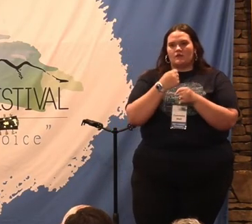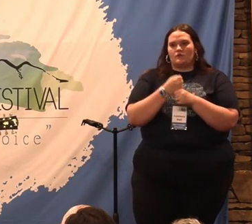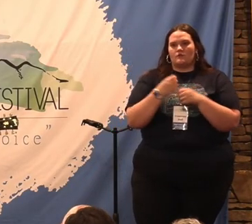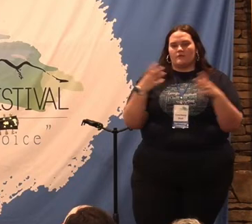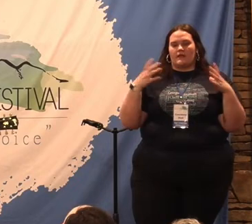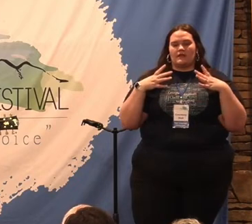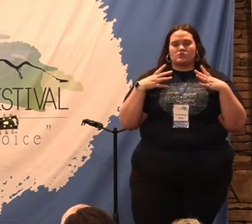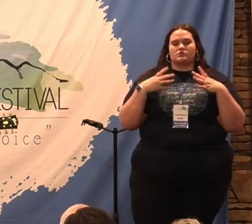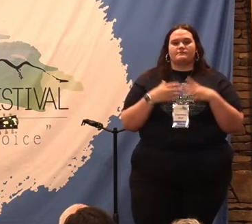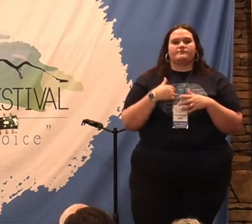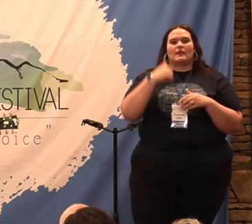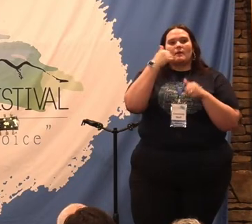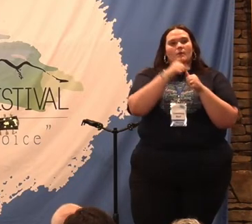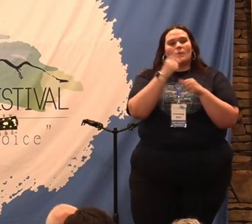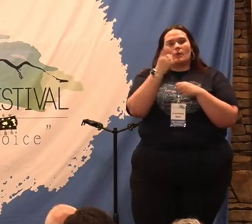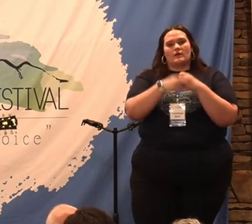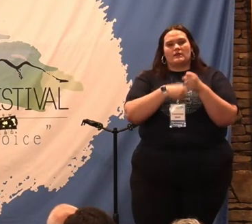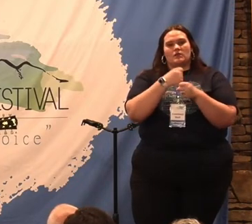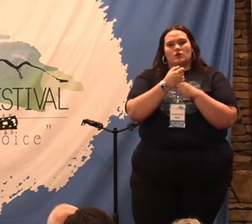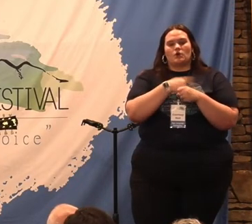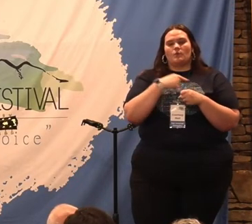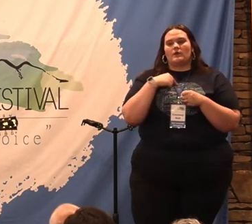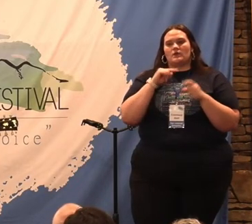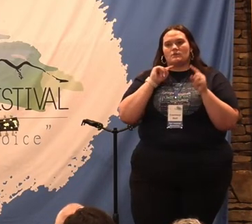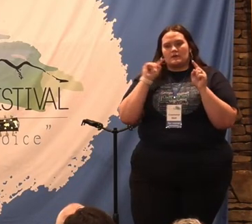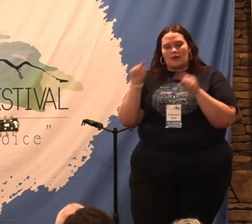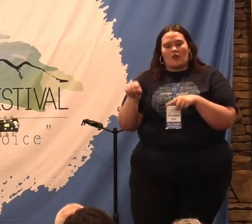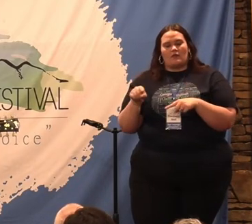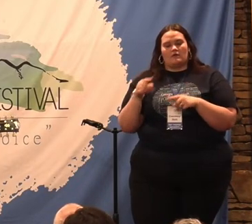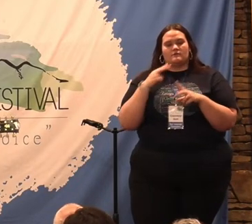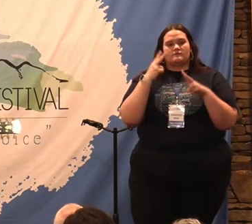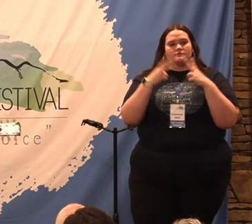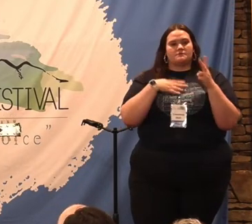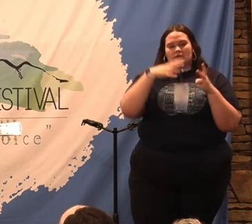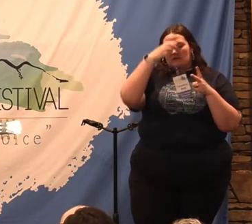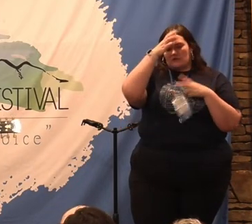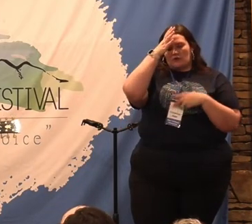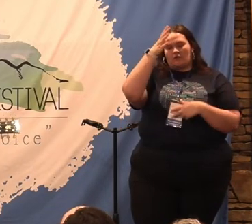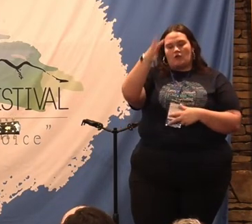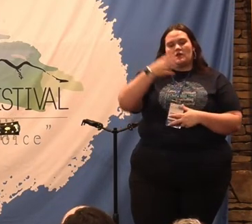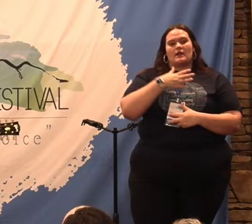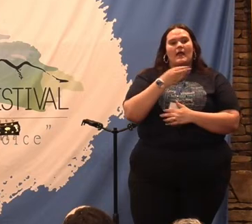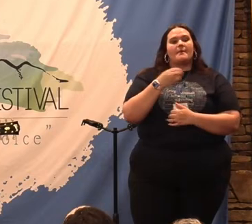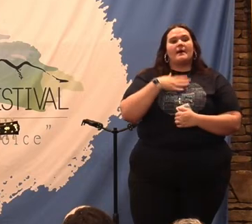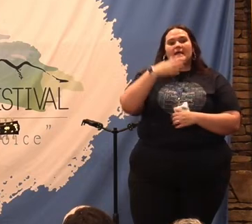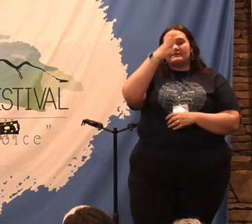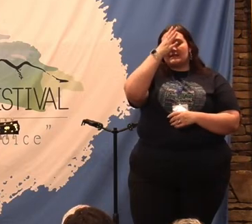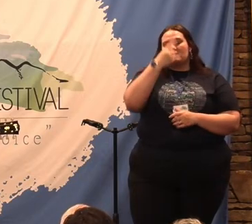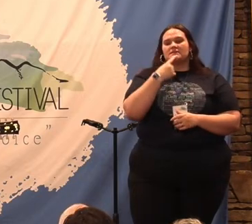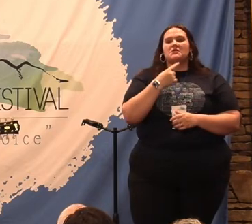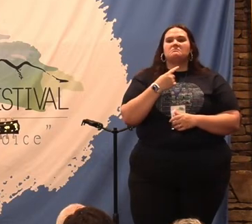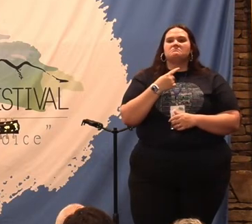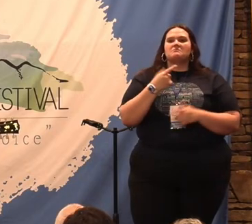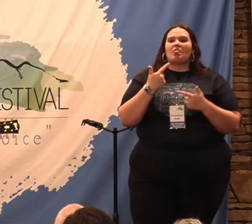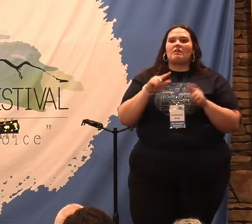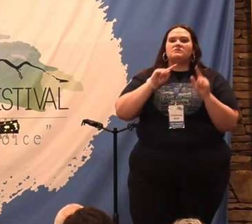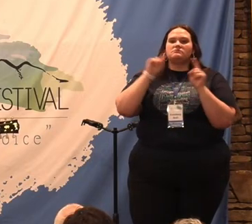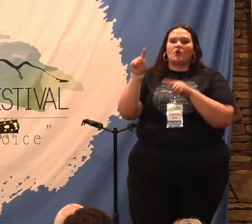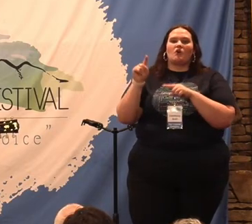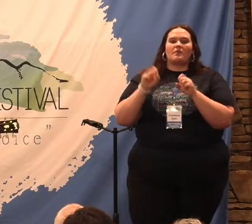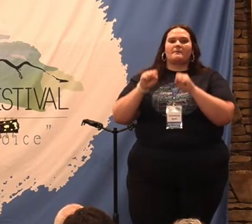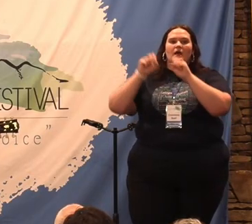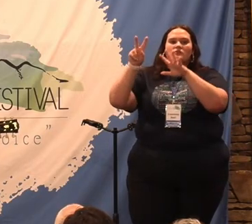there, and my dad said, let's go back up to the mountains and look at the old home